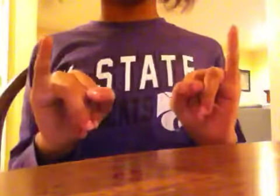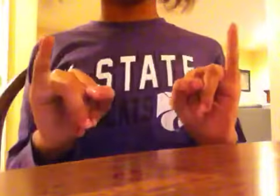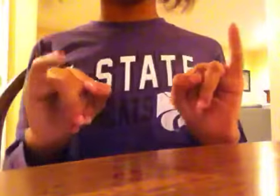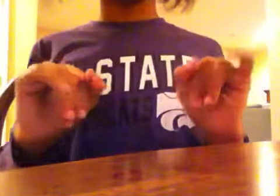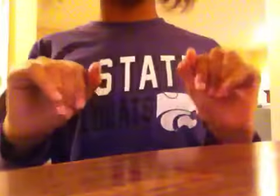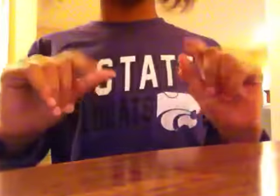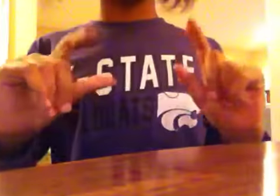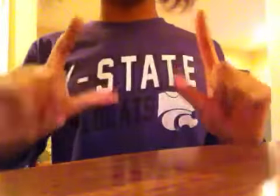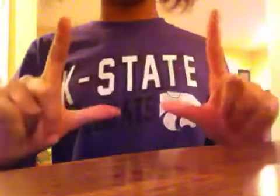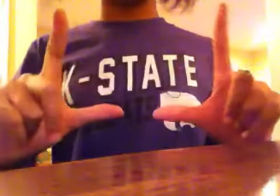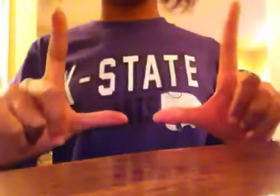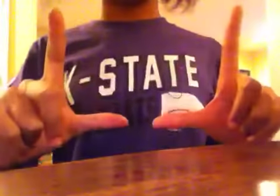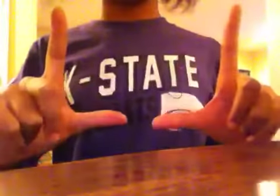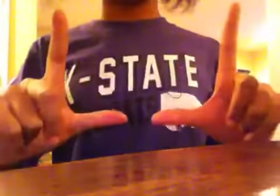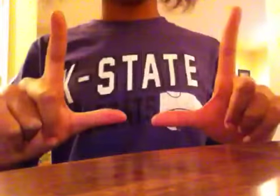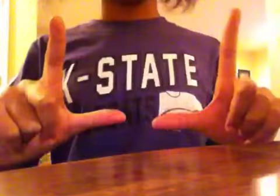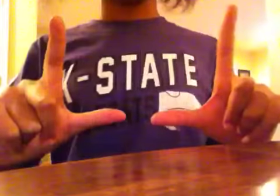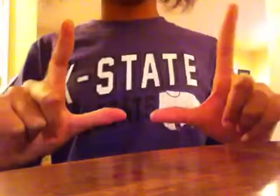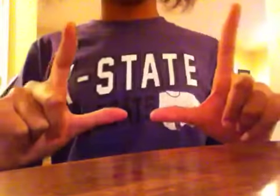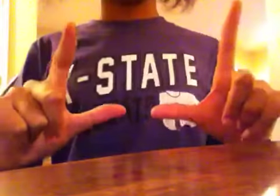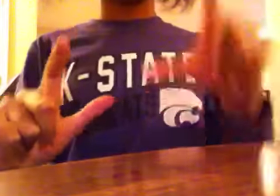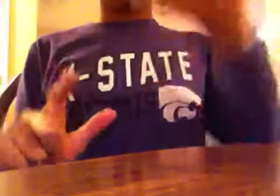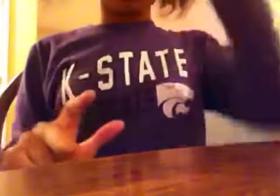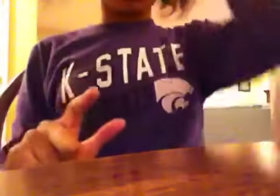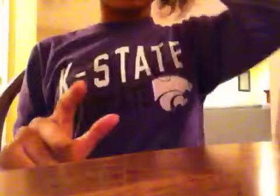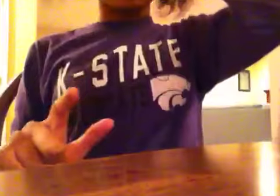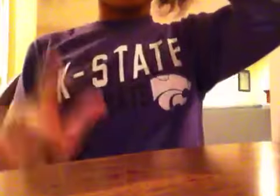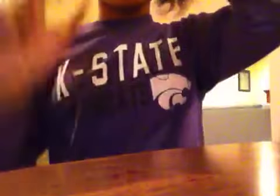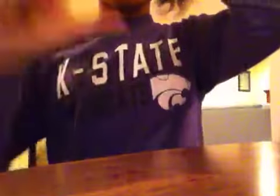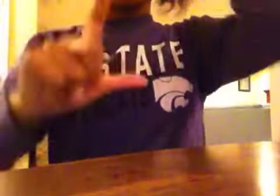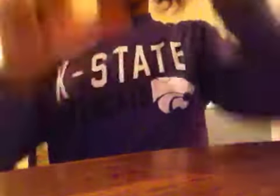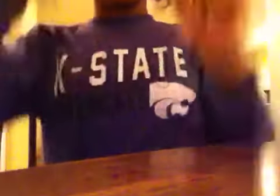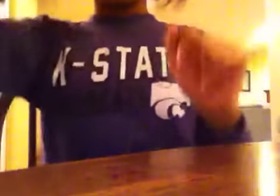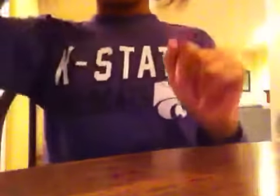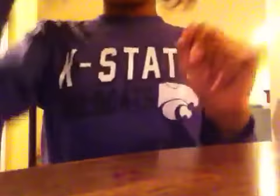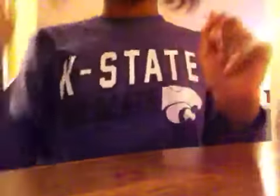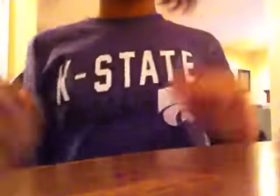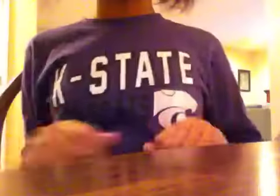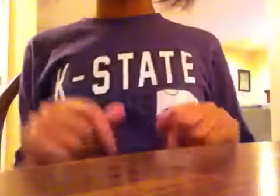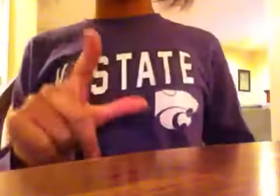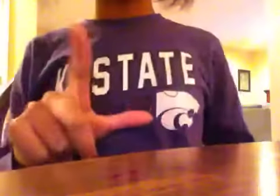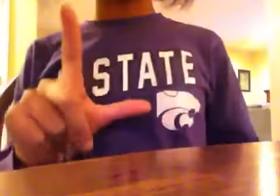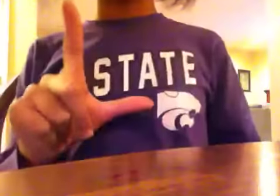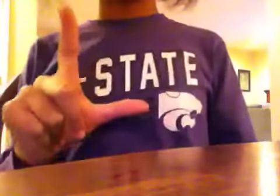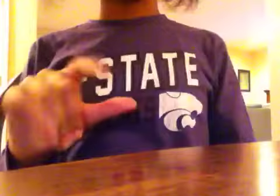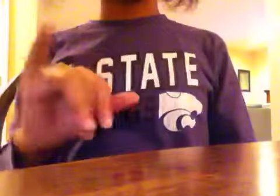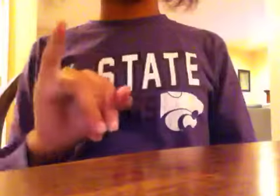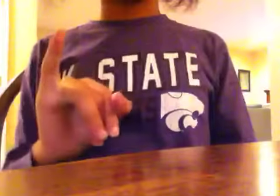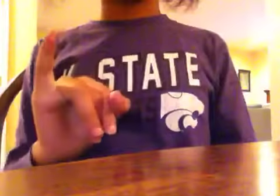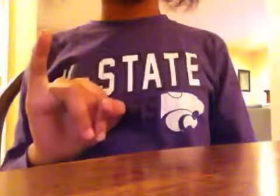this is L let me think yeah that was still okay I'm just turning it with my right hand I